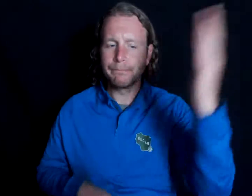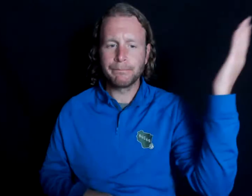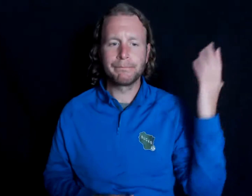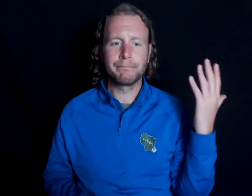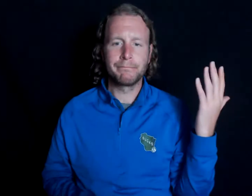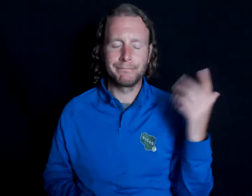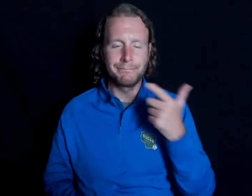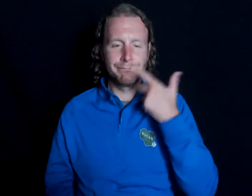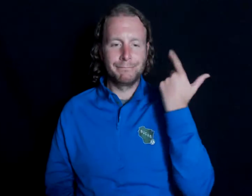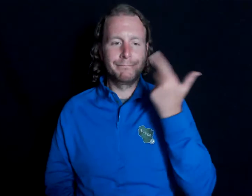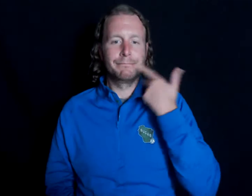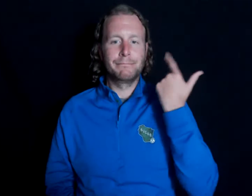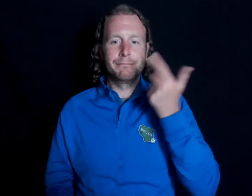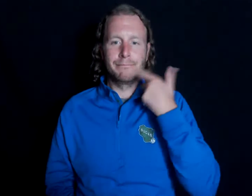He covers ground.